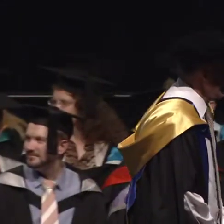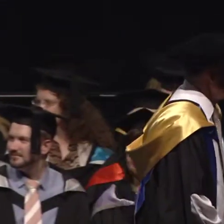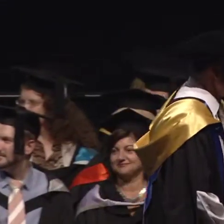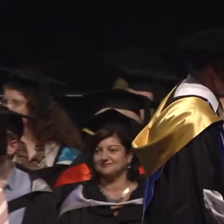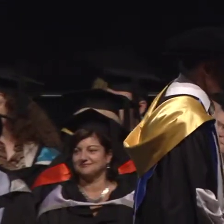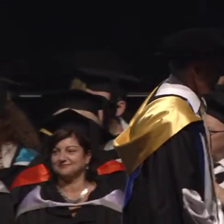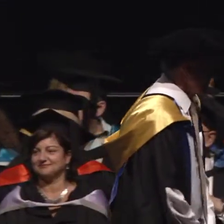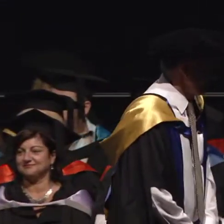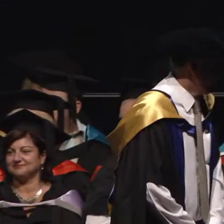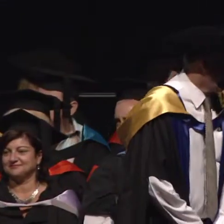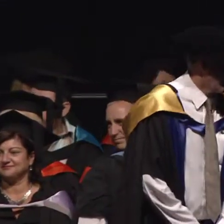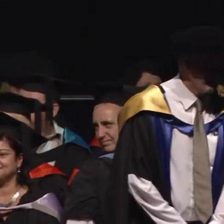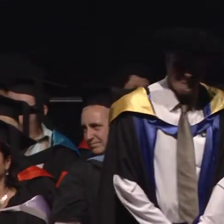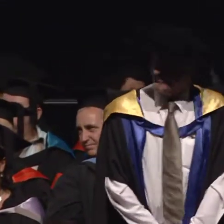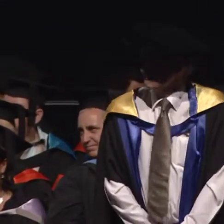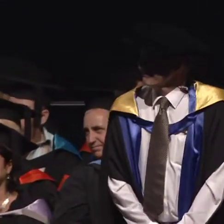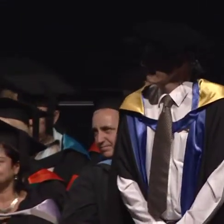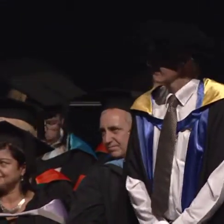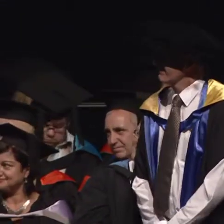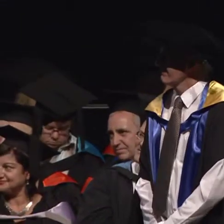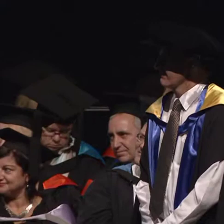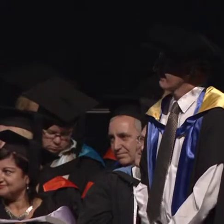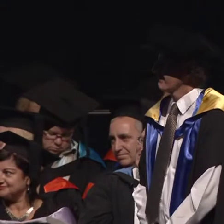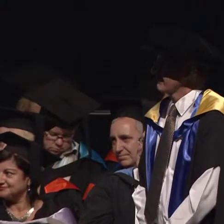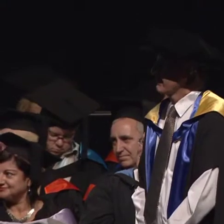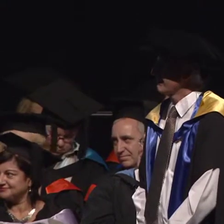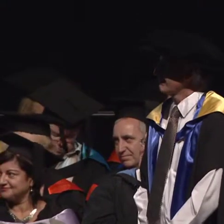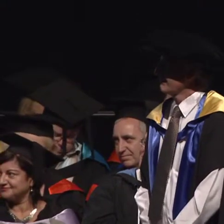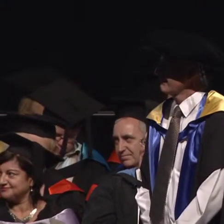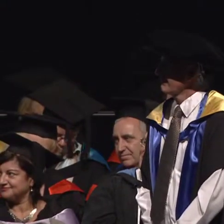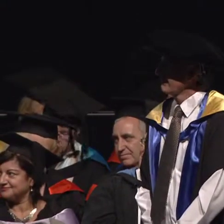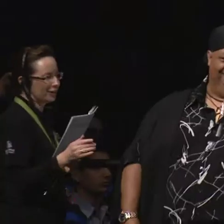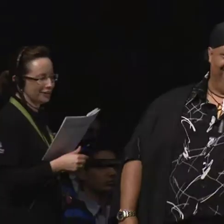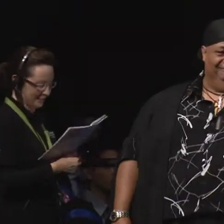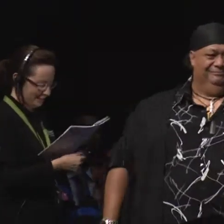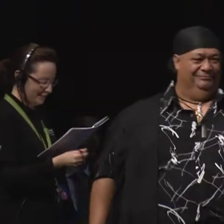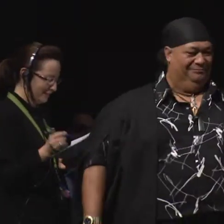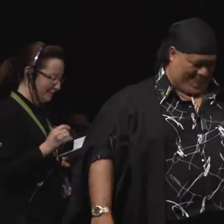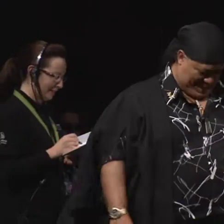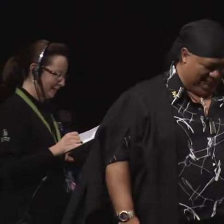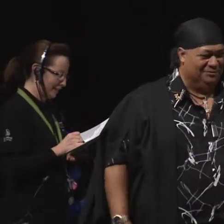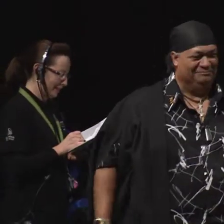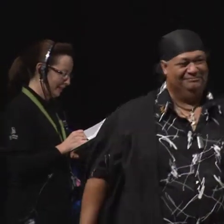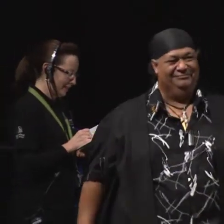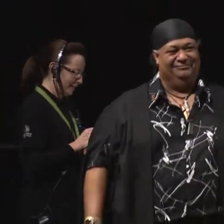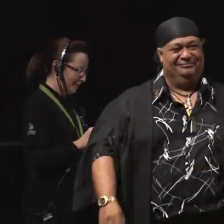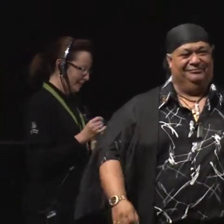I present to you the graduates for the Certificate 4 in Training and Assessment. Mick Angeles.